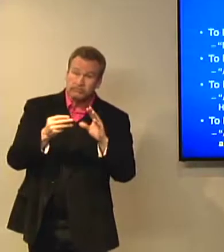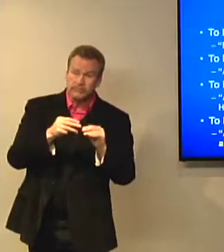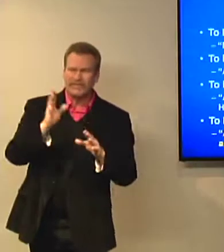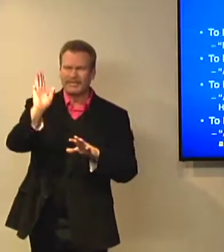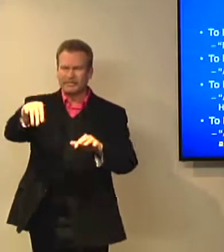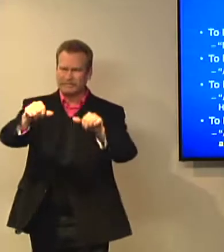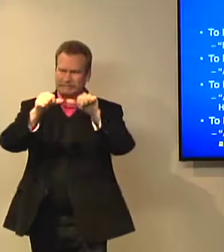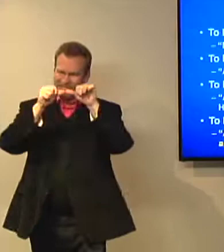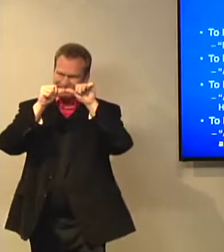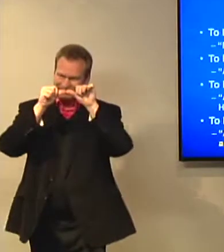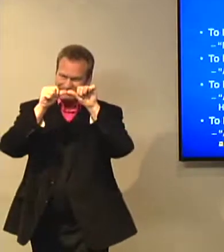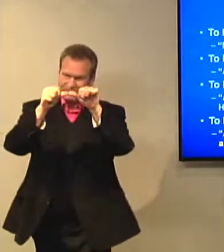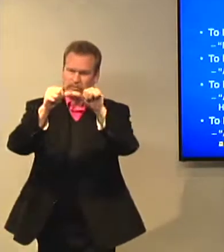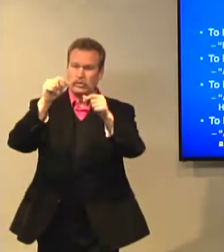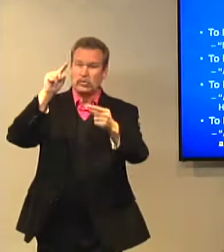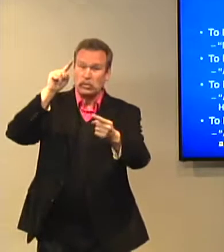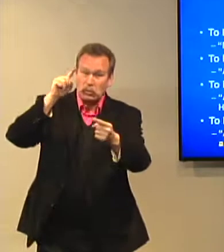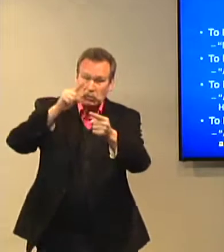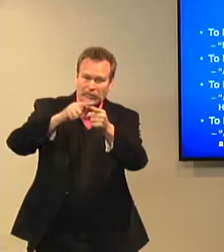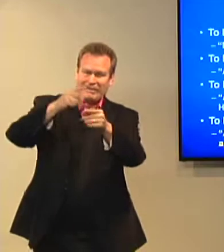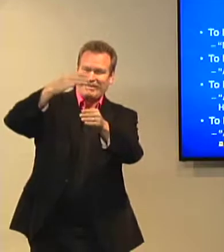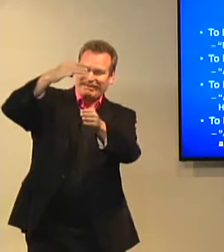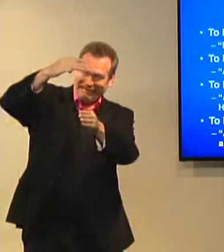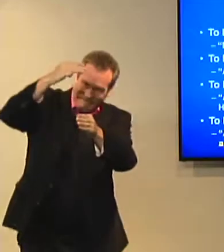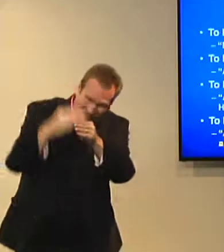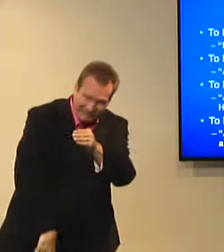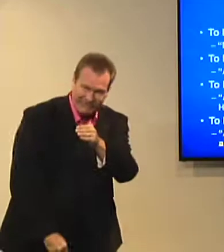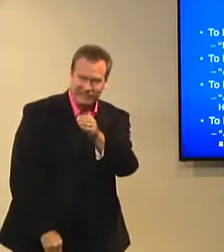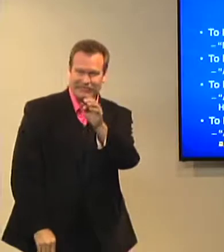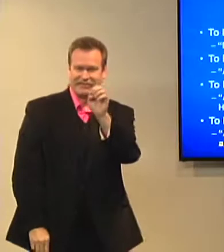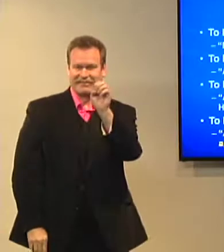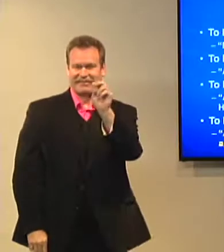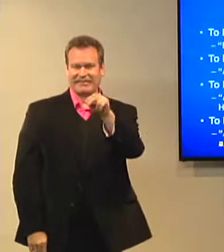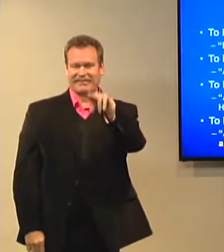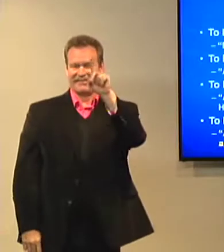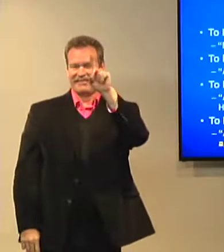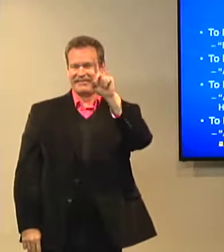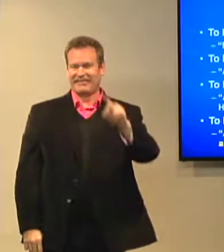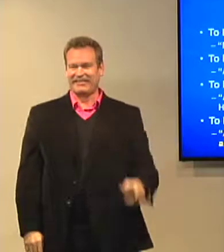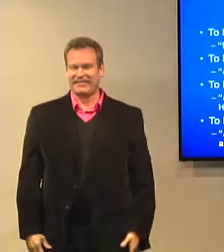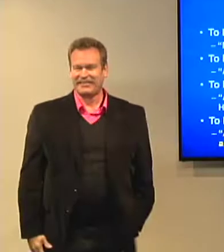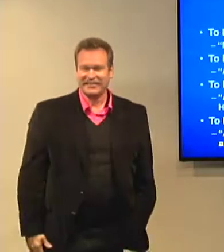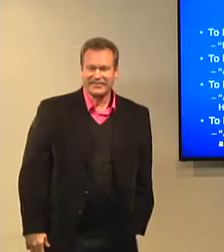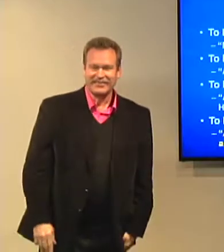to do this. But this reminds us, persevere to the end.